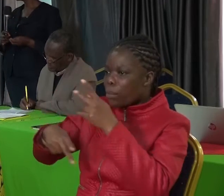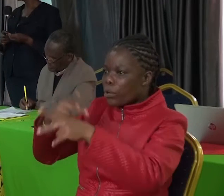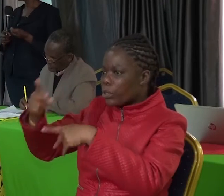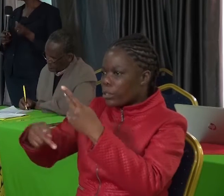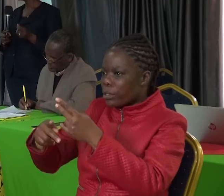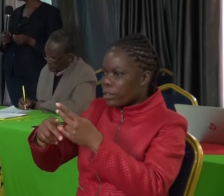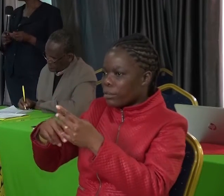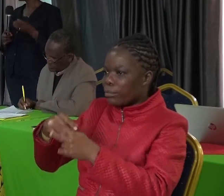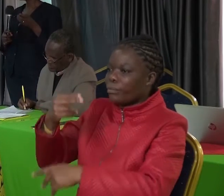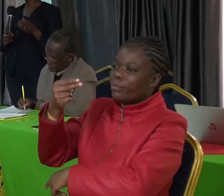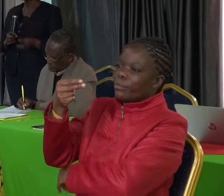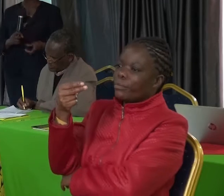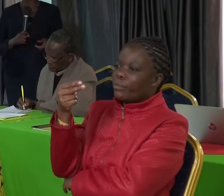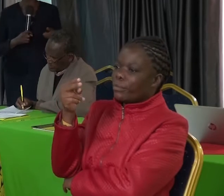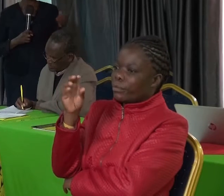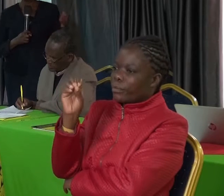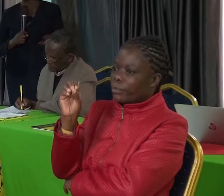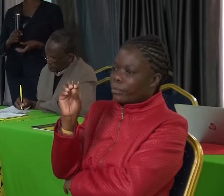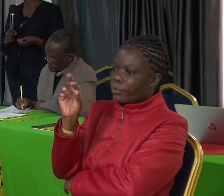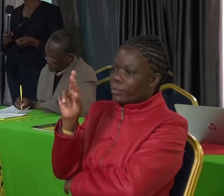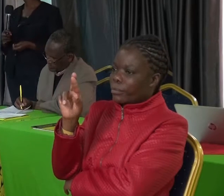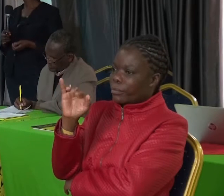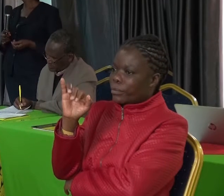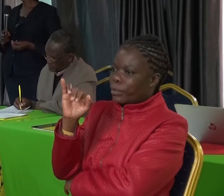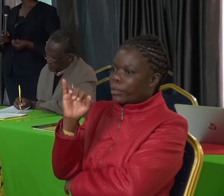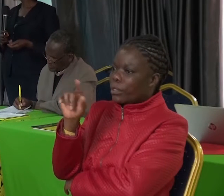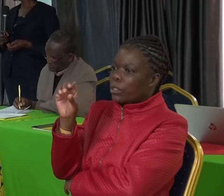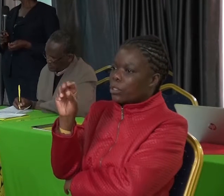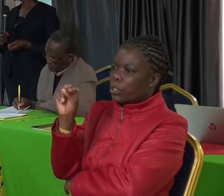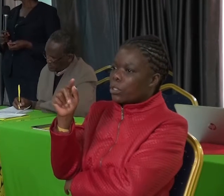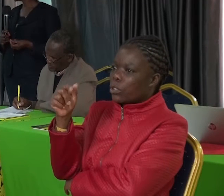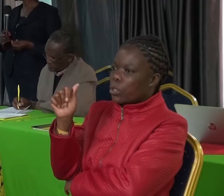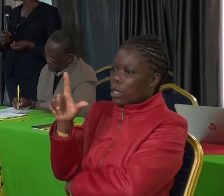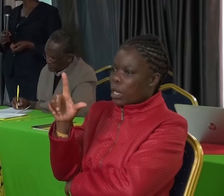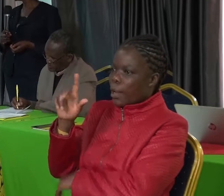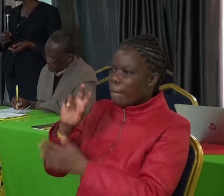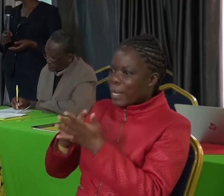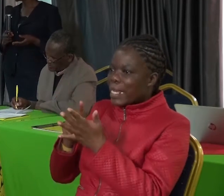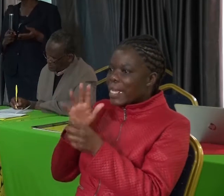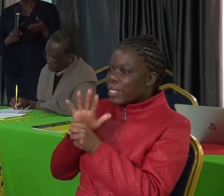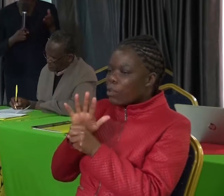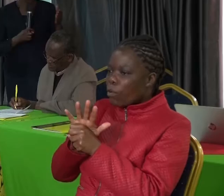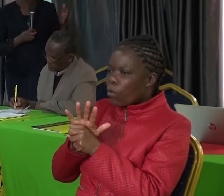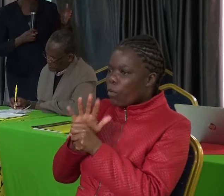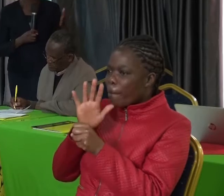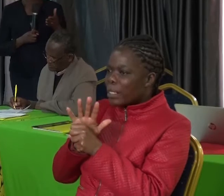horizontal, involving multiple interactions, and it's not like